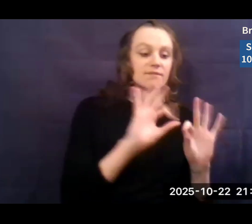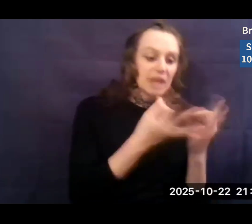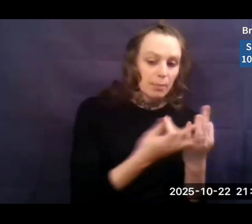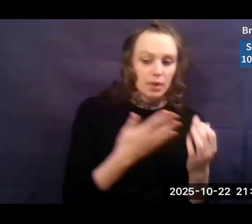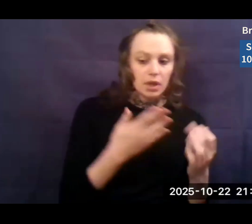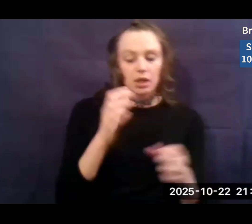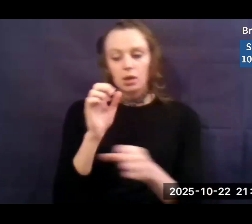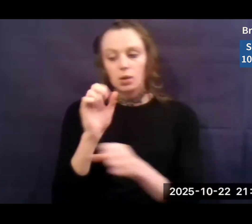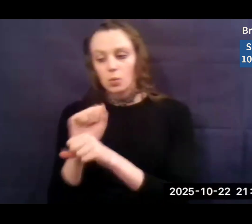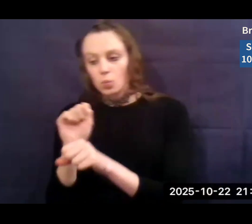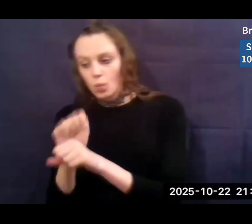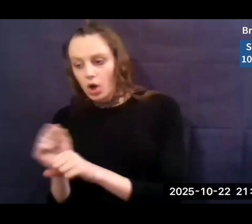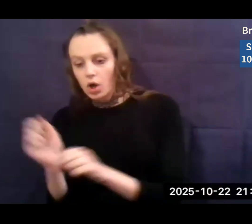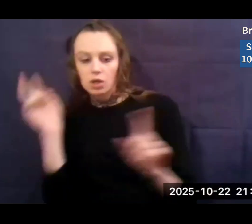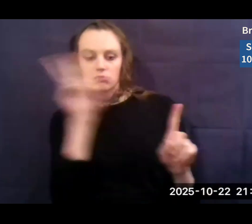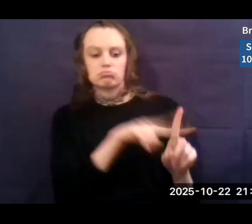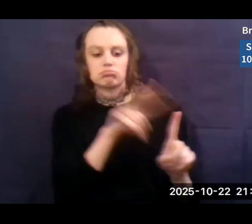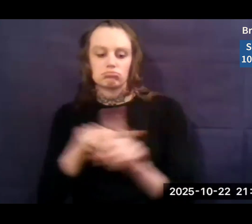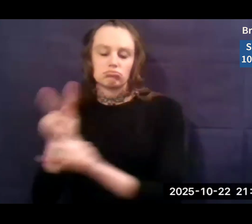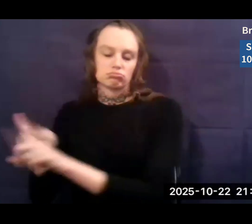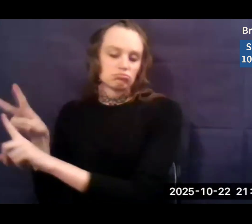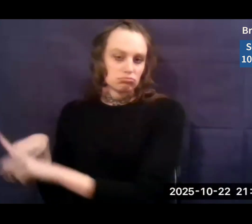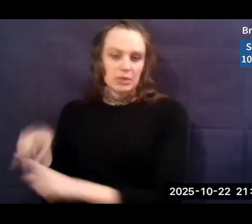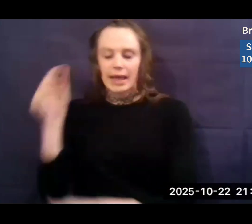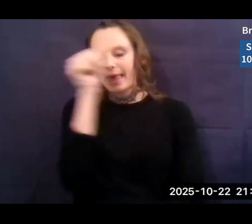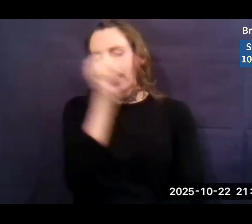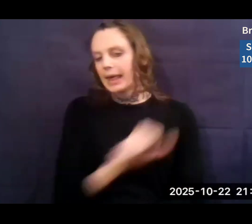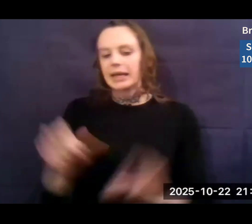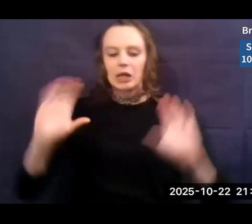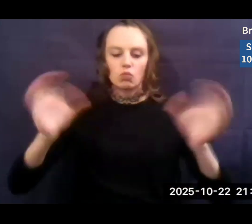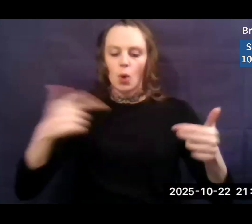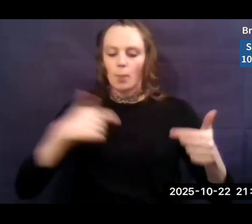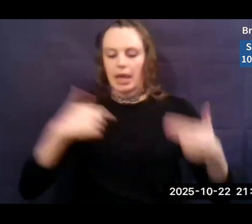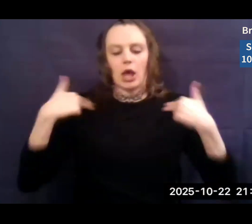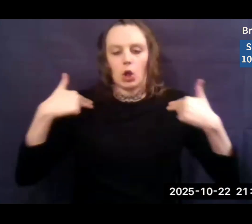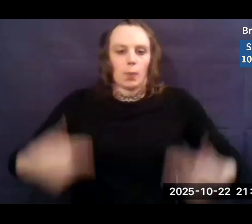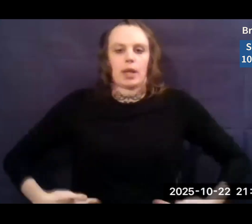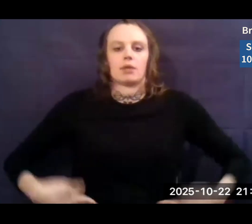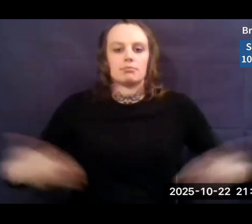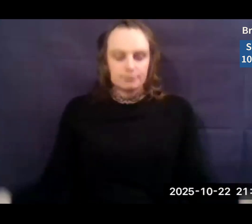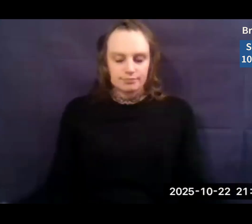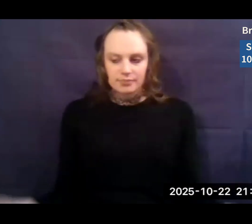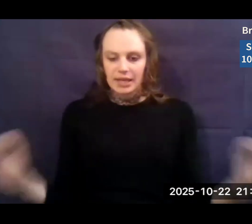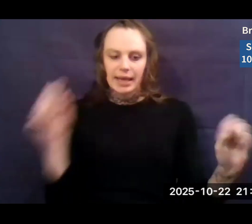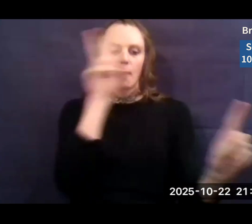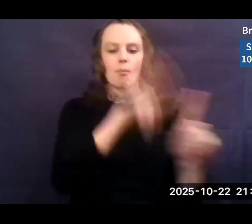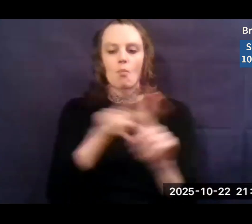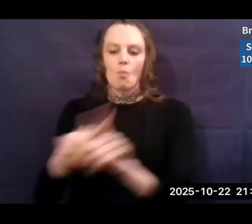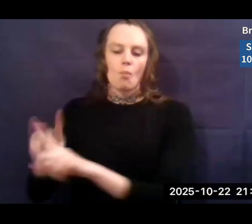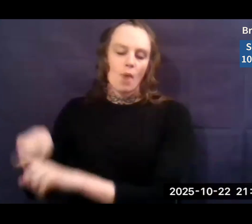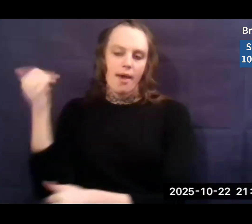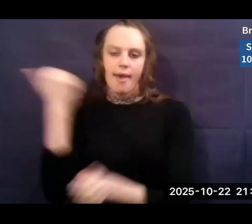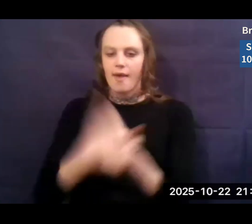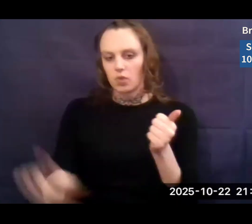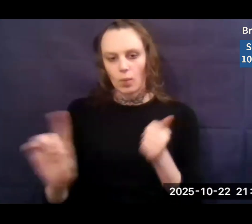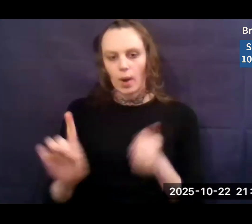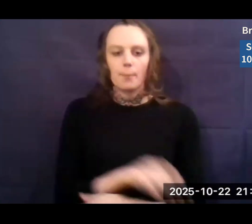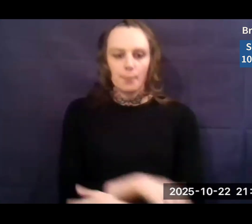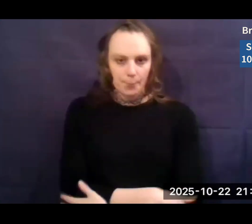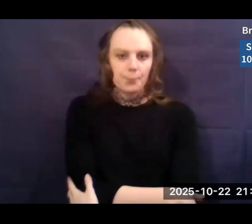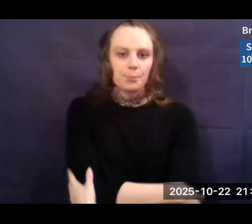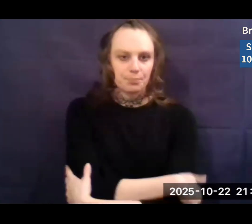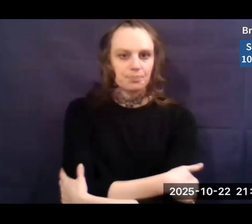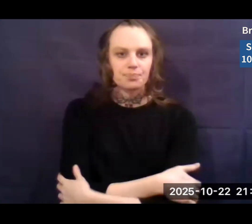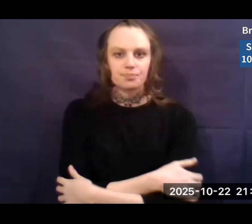into, just the human race. As a member of the human race, I can apply those traditions outside